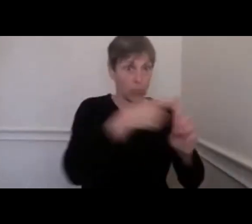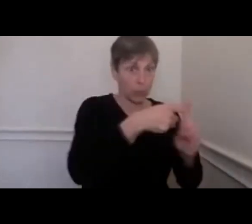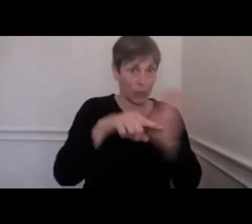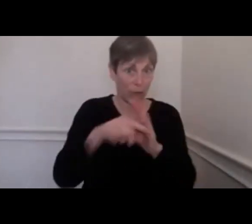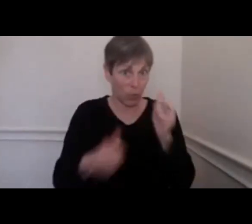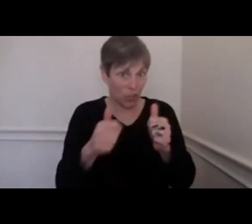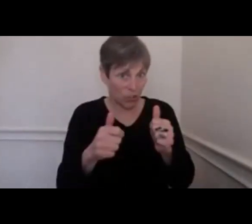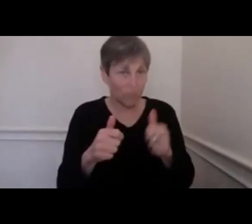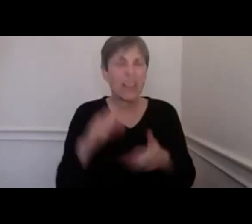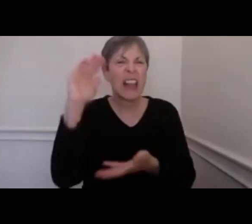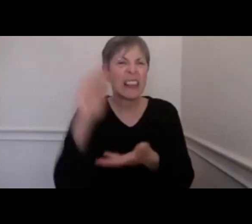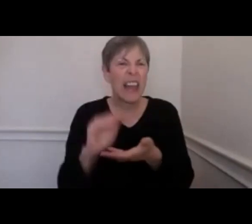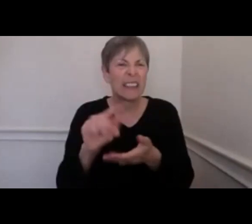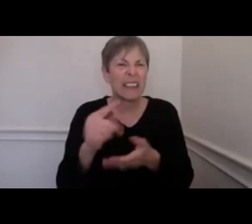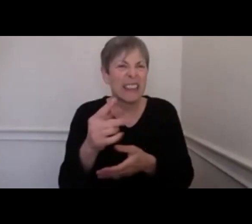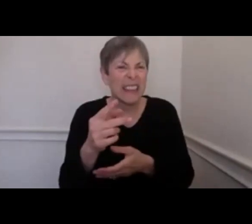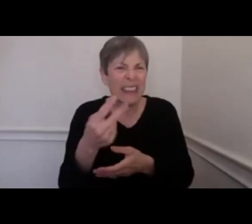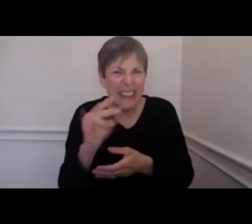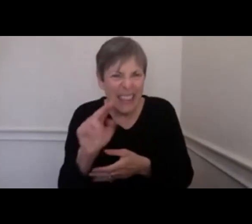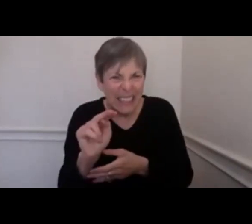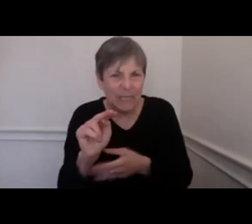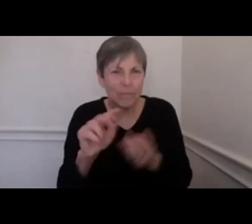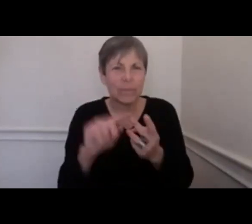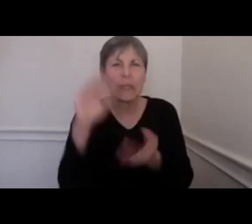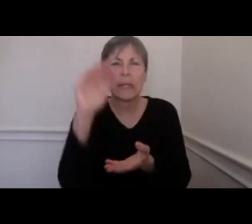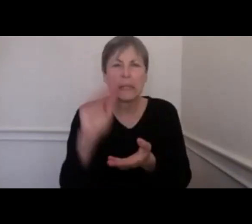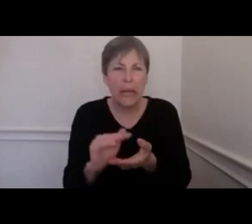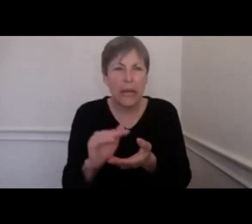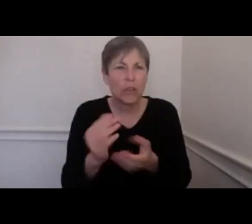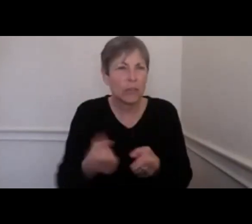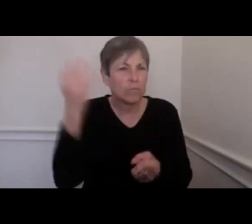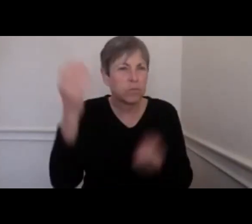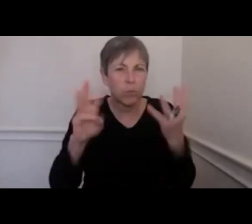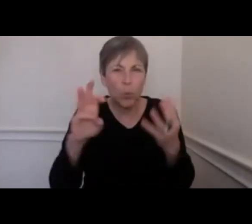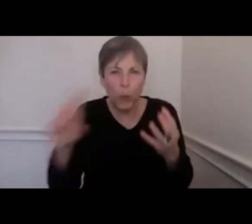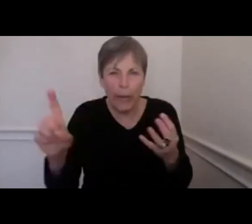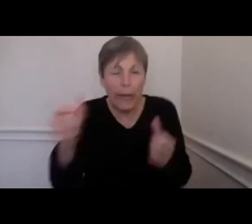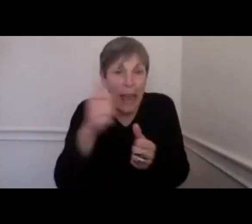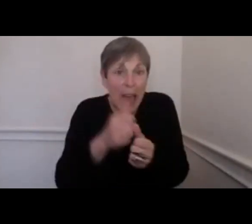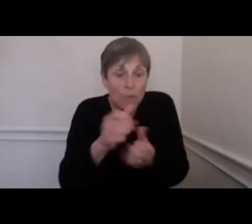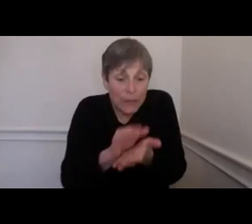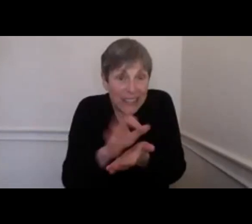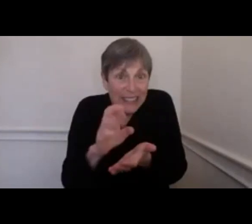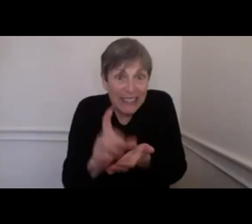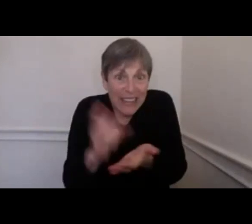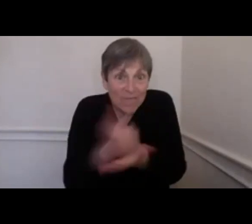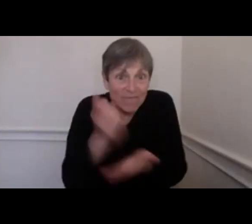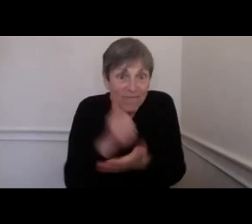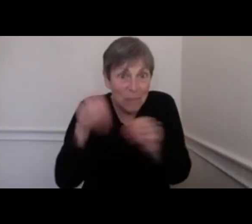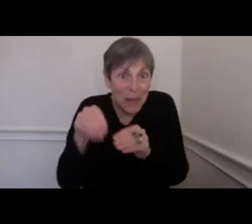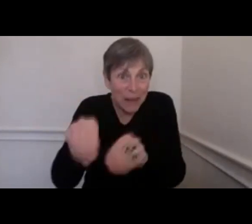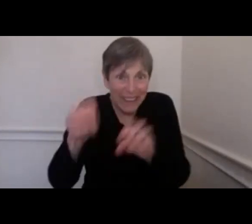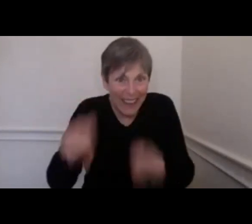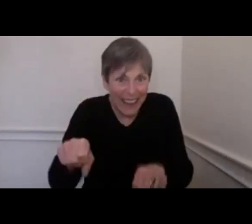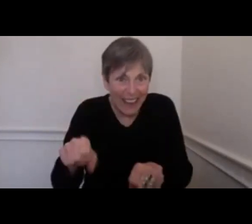lot less, you weed a lot less, you optimize absolutely every single seed, which I love. And if you love to